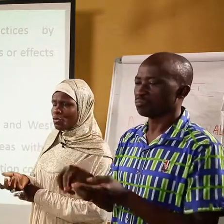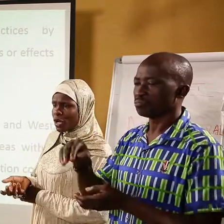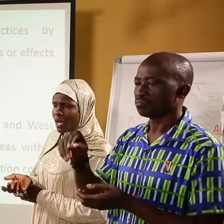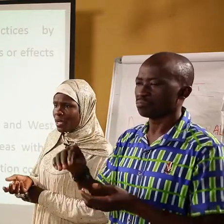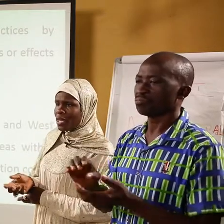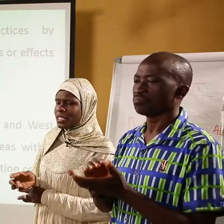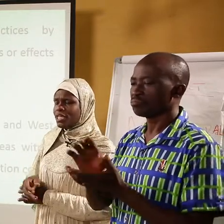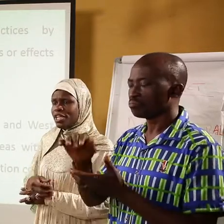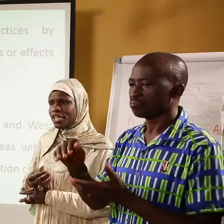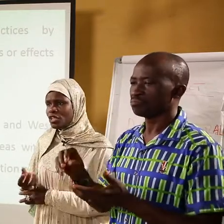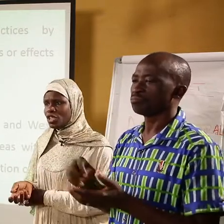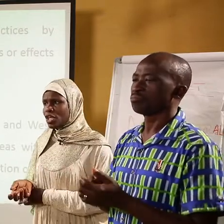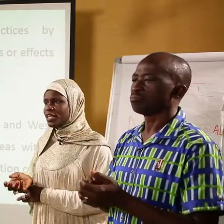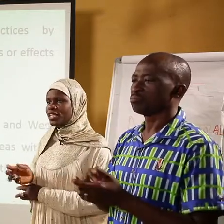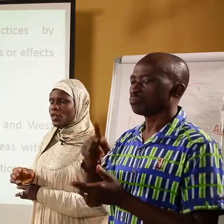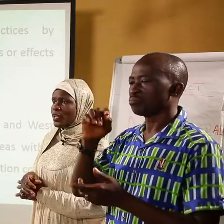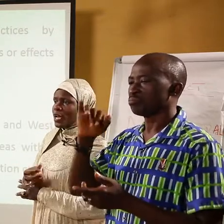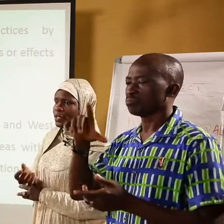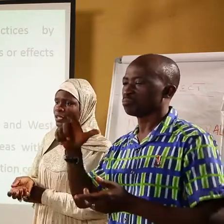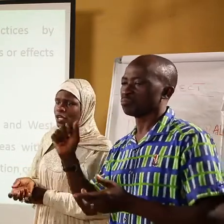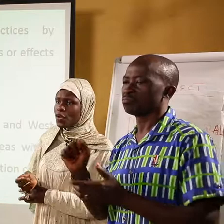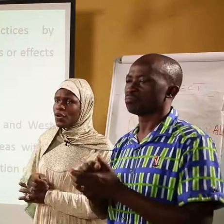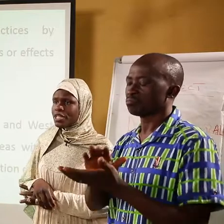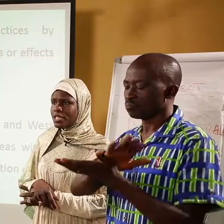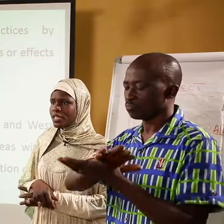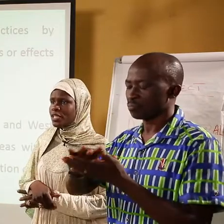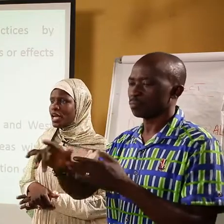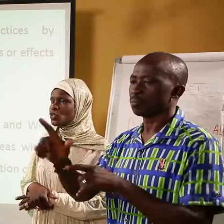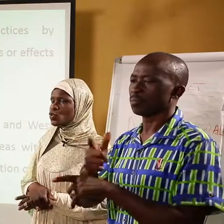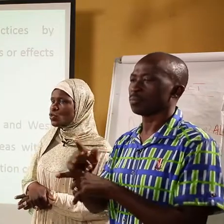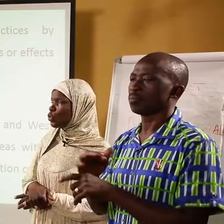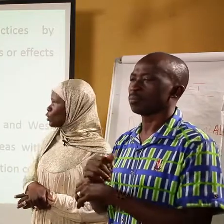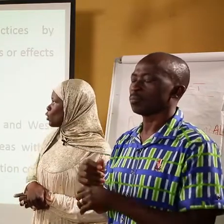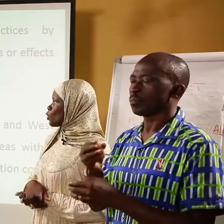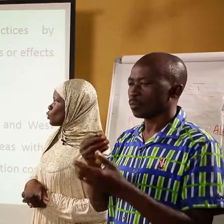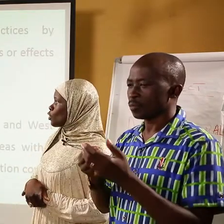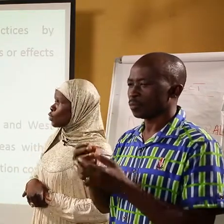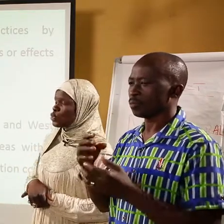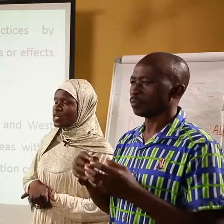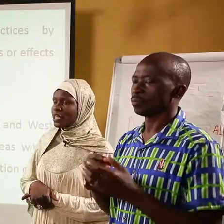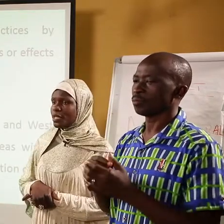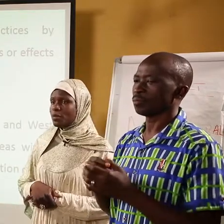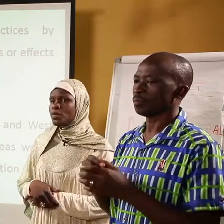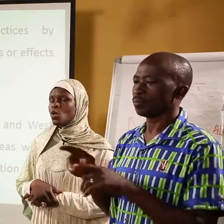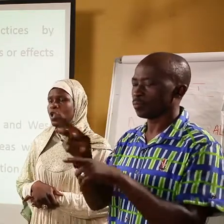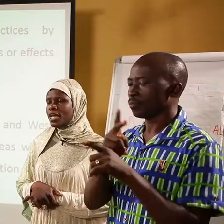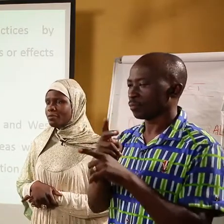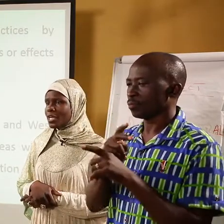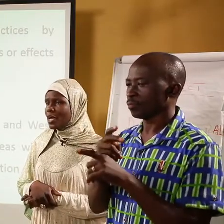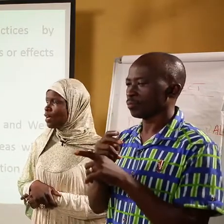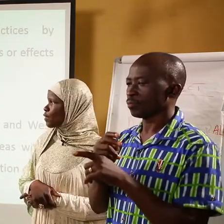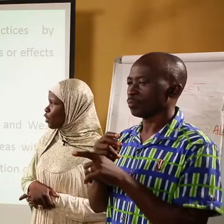of manure, tillage, clearing, grazing, and so on, which we are going to take them